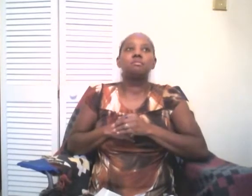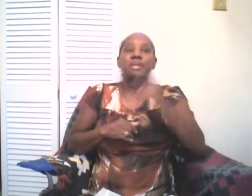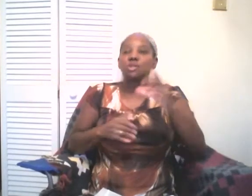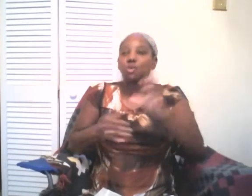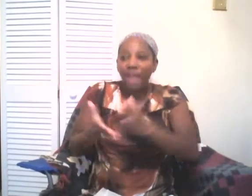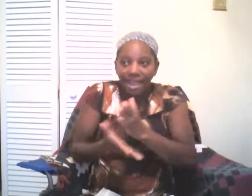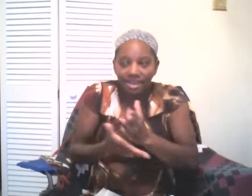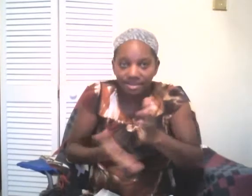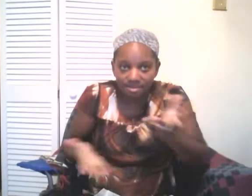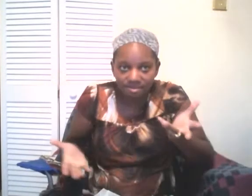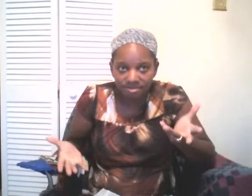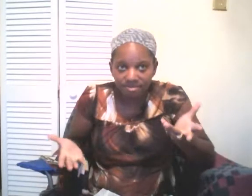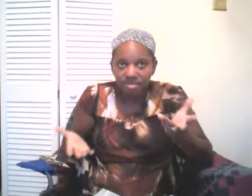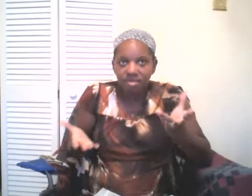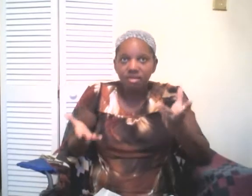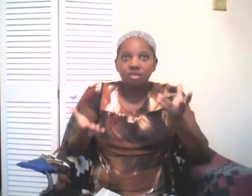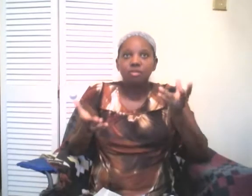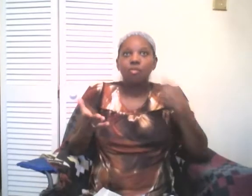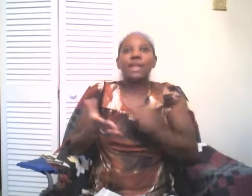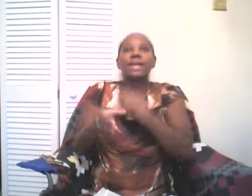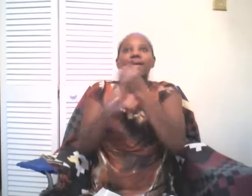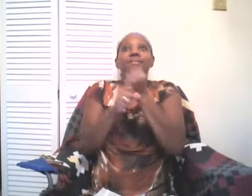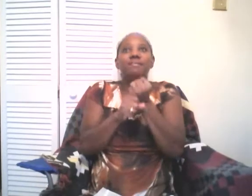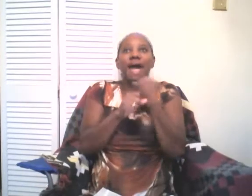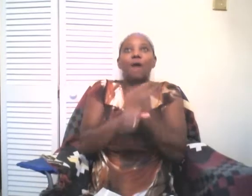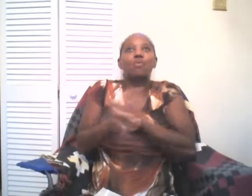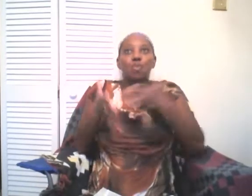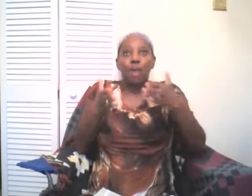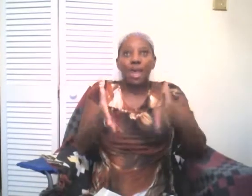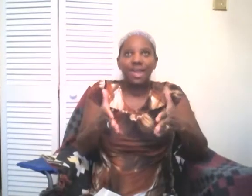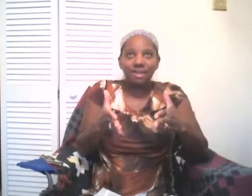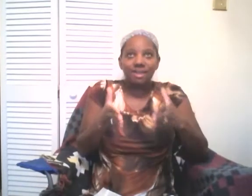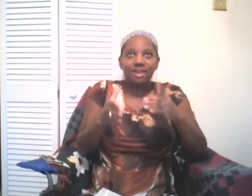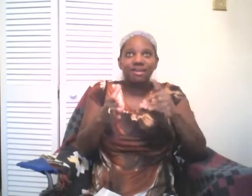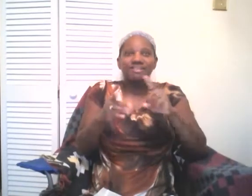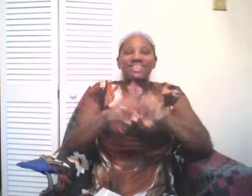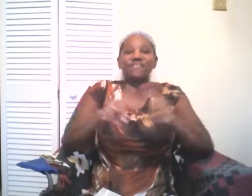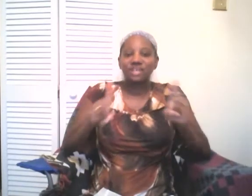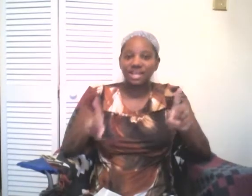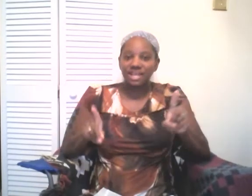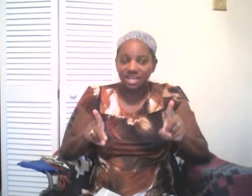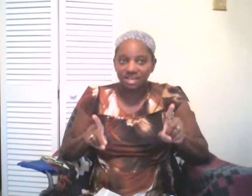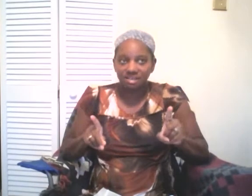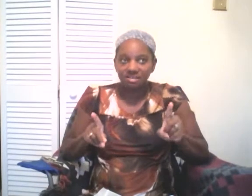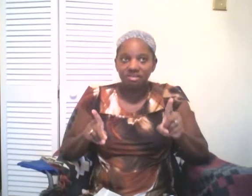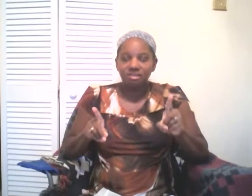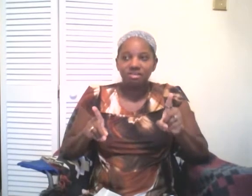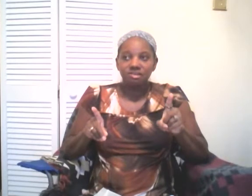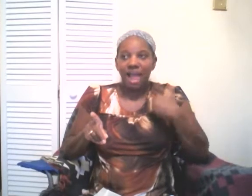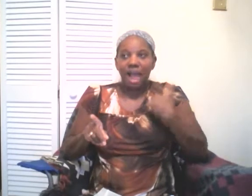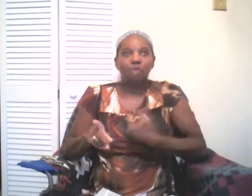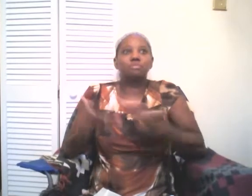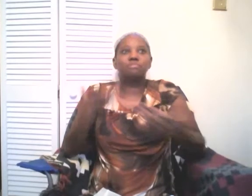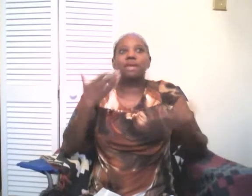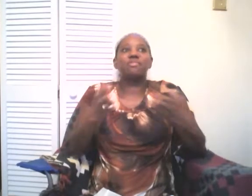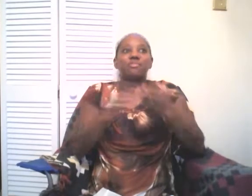But it's okay. We get our way differently. Ours may be through